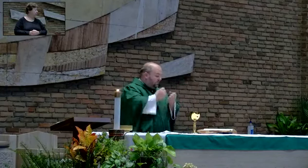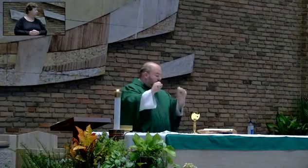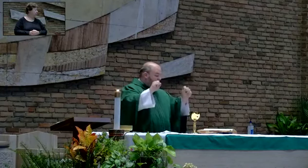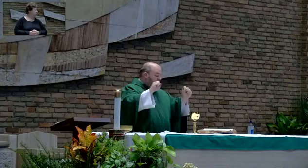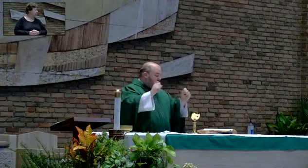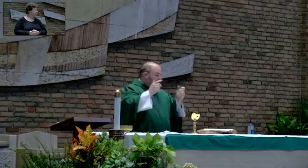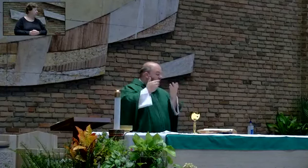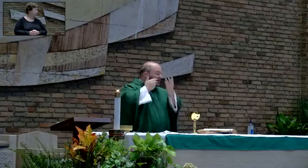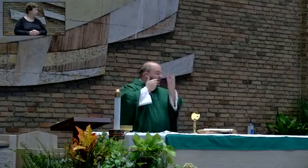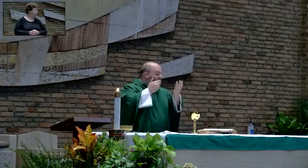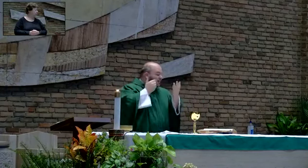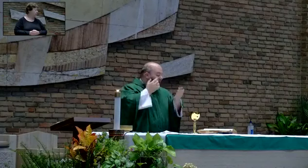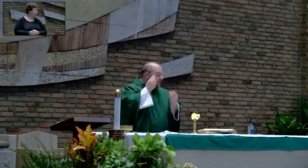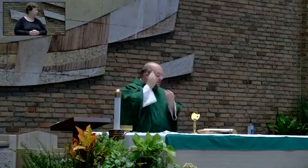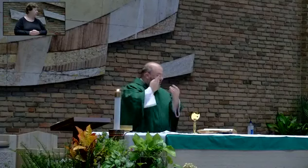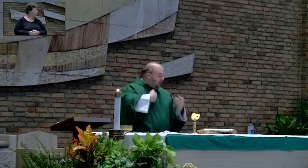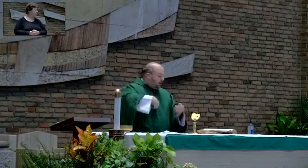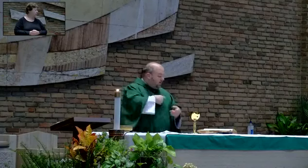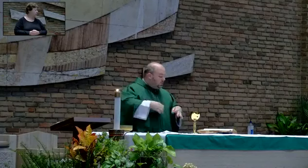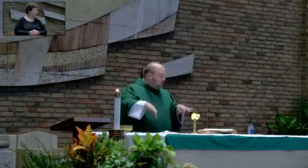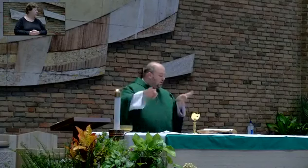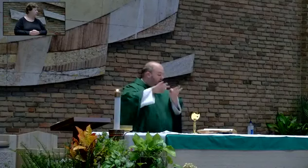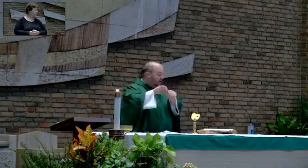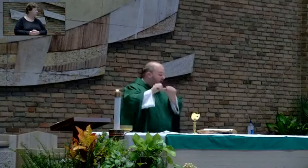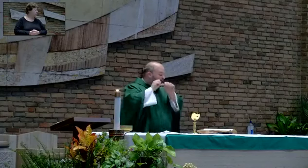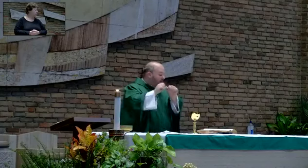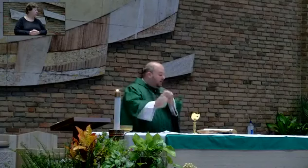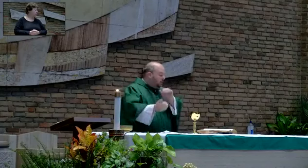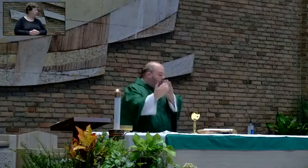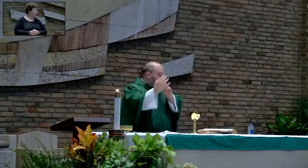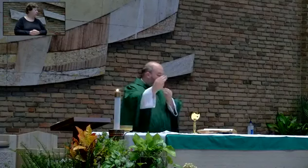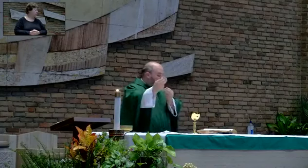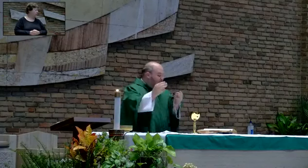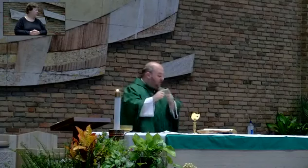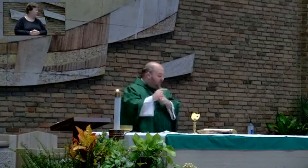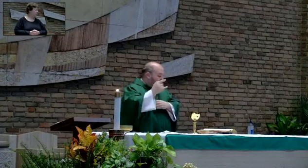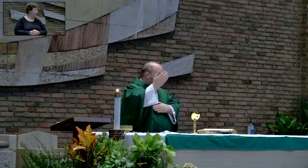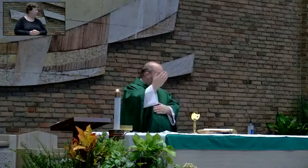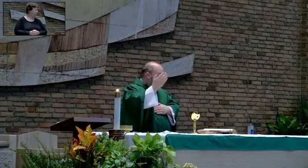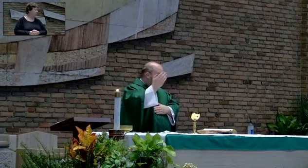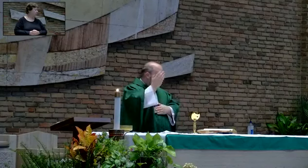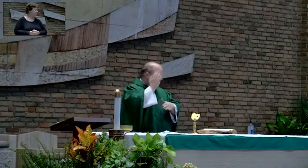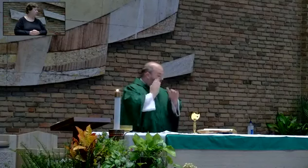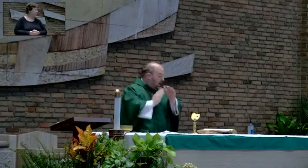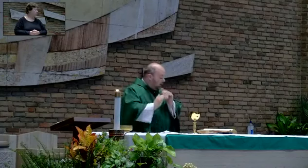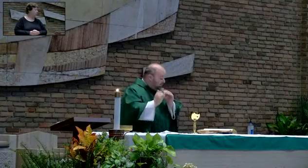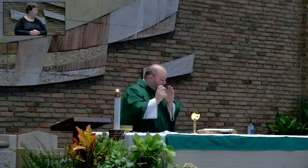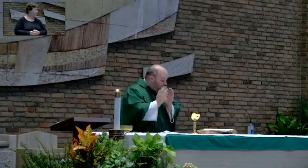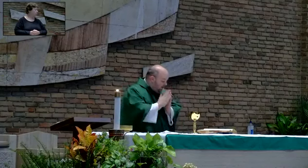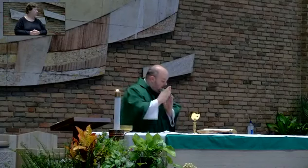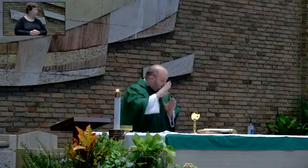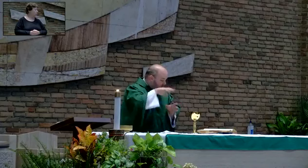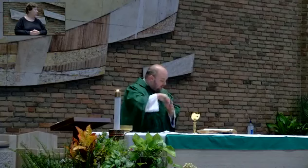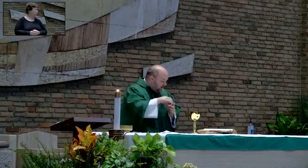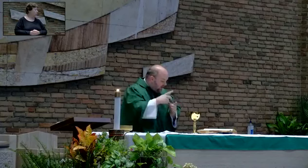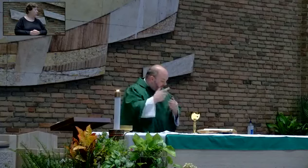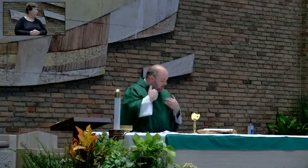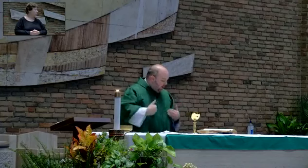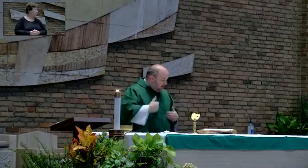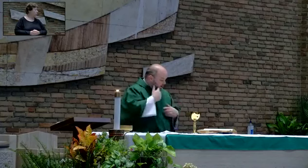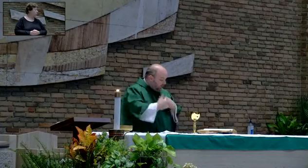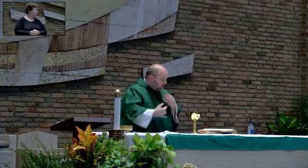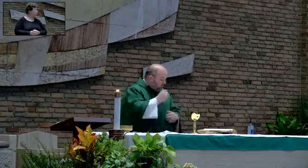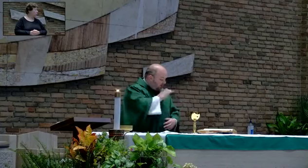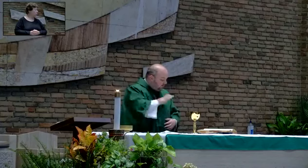chalice of salvation, giving thanks that you have held us worthy to be in your presence and minister to you. Humbly we pray that, partaking